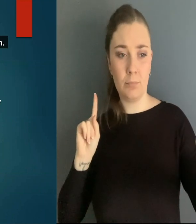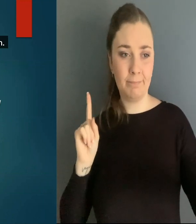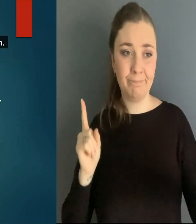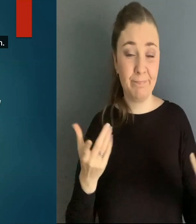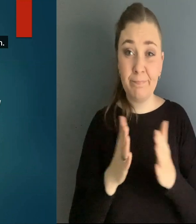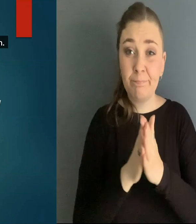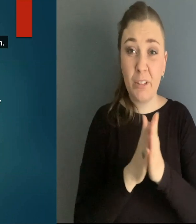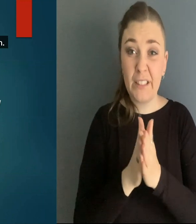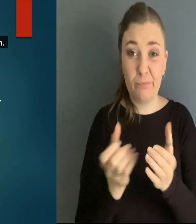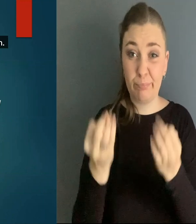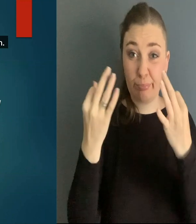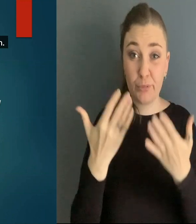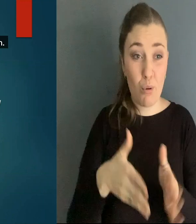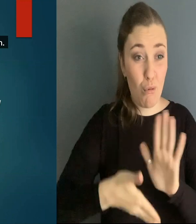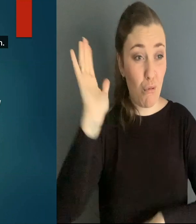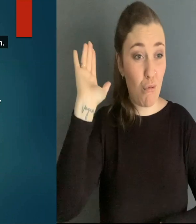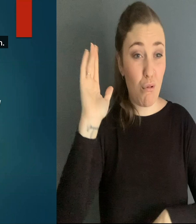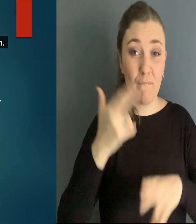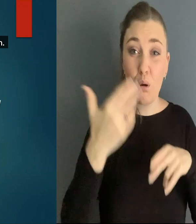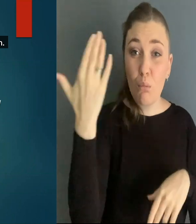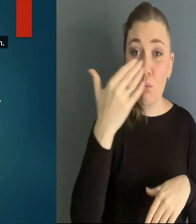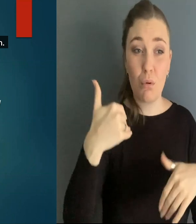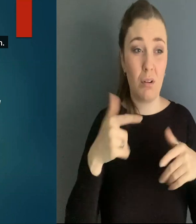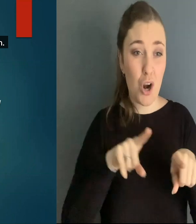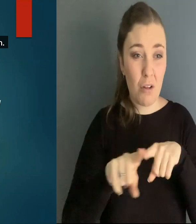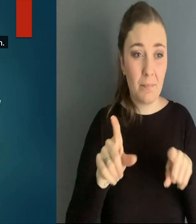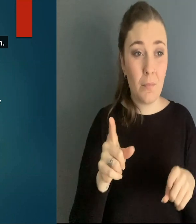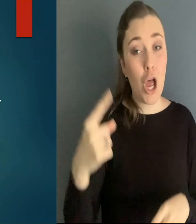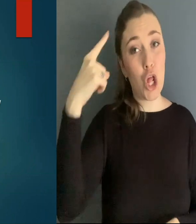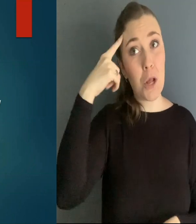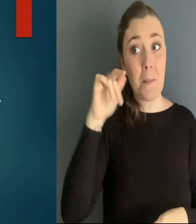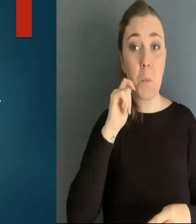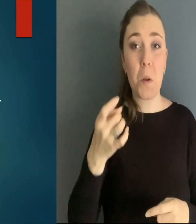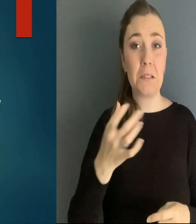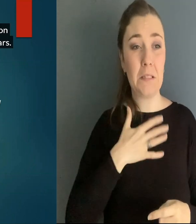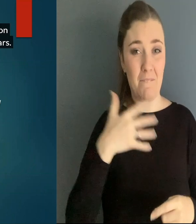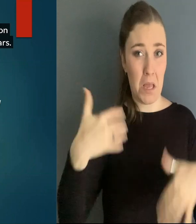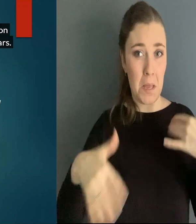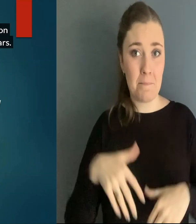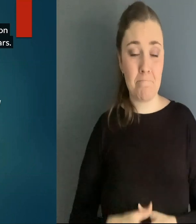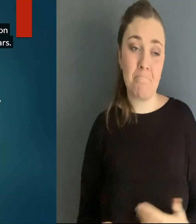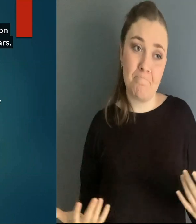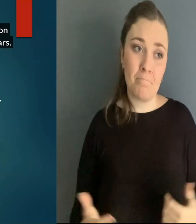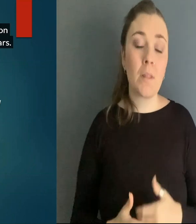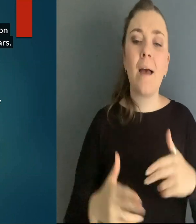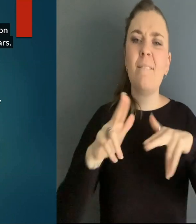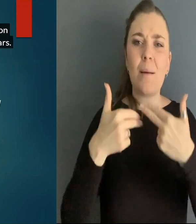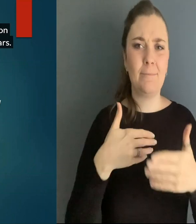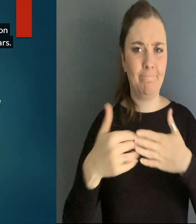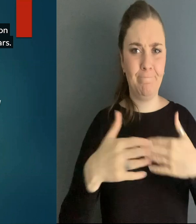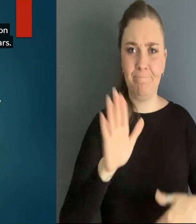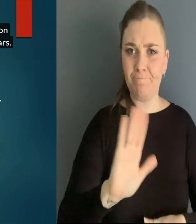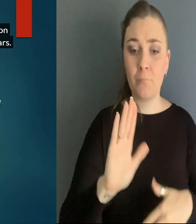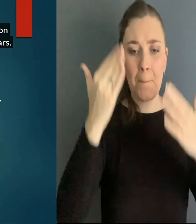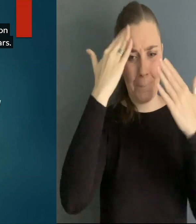motivation for going to school and for learning with occasional thoughts of self-harm the family arranged for mental health